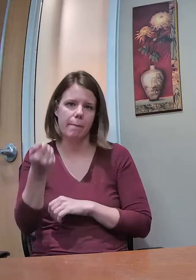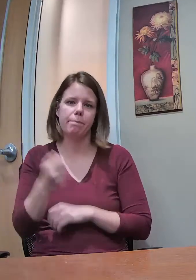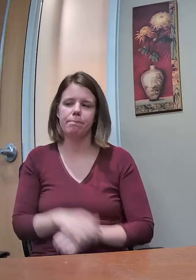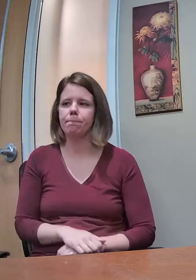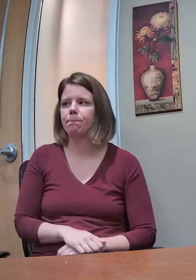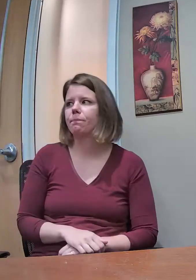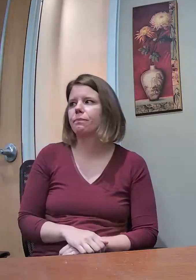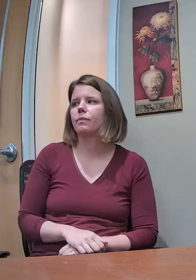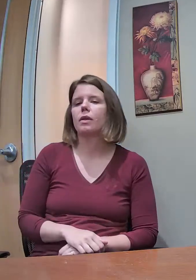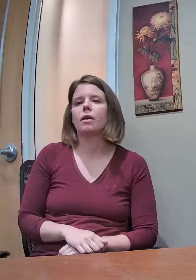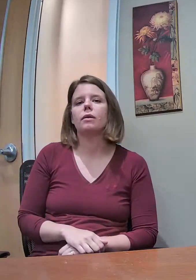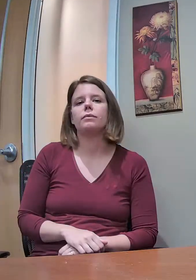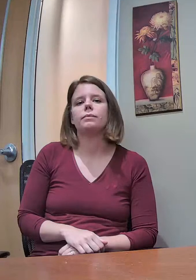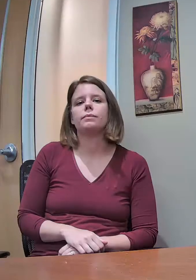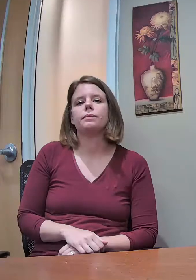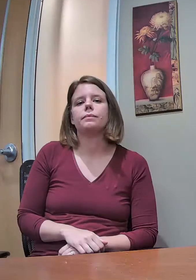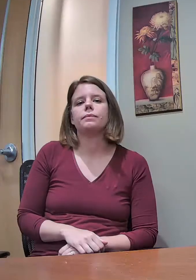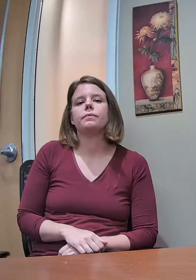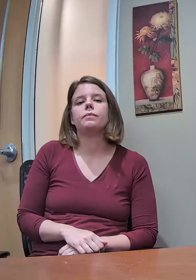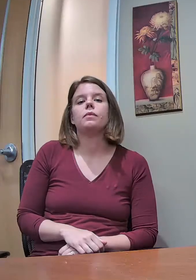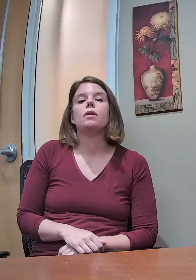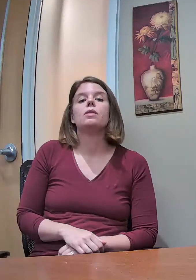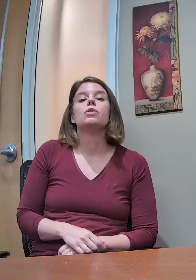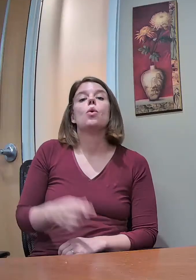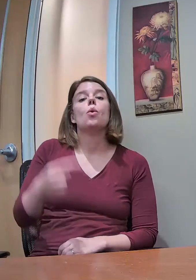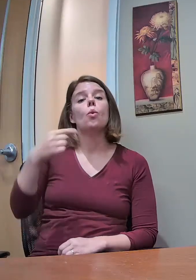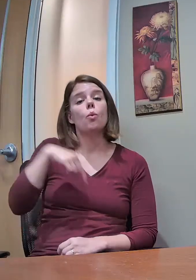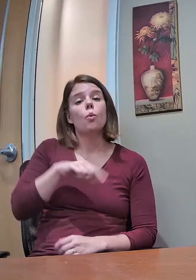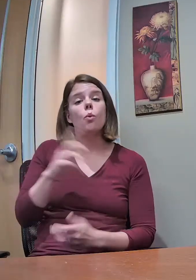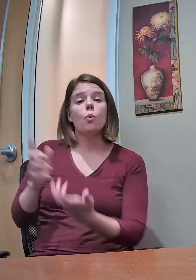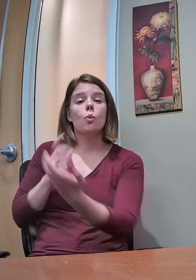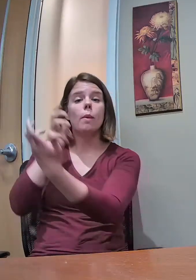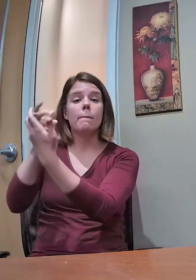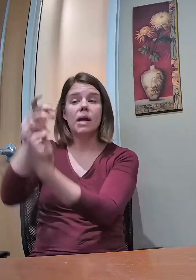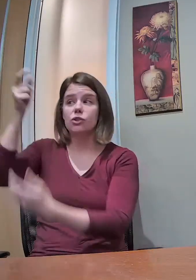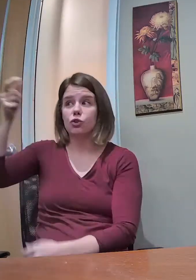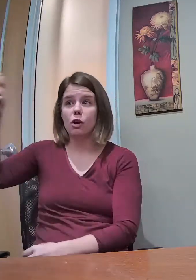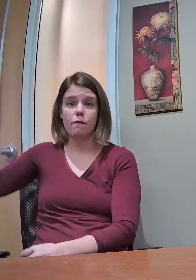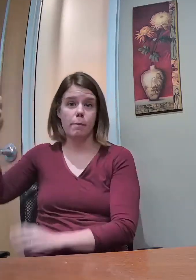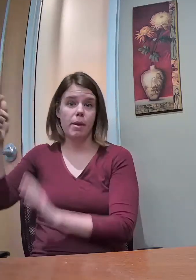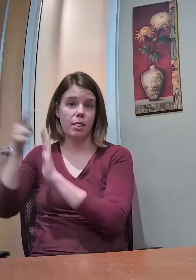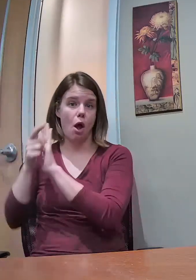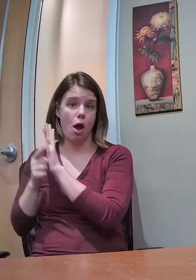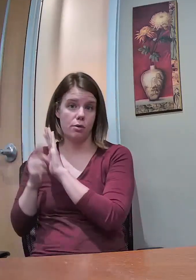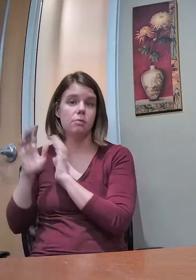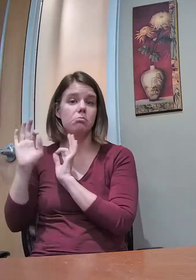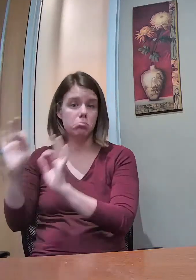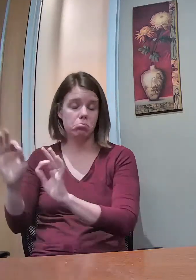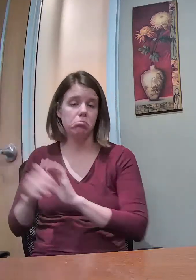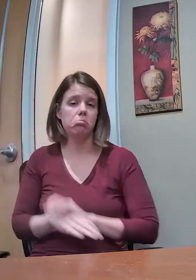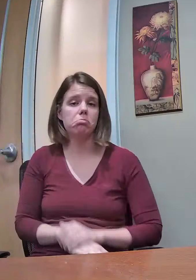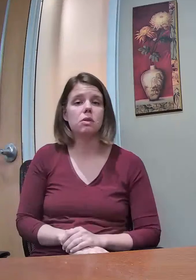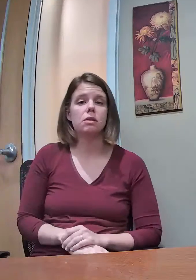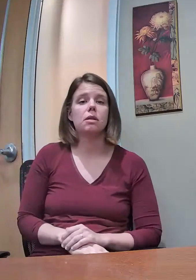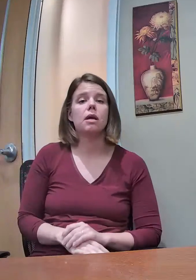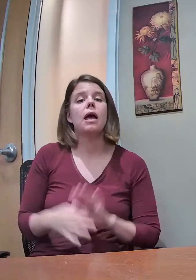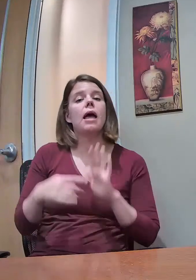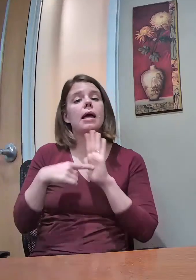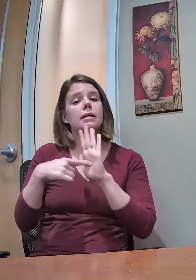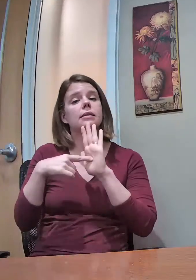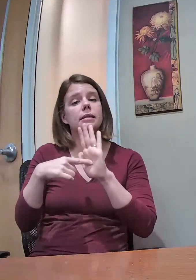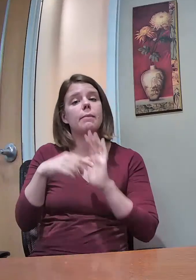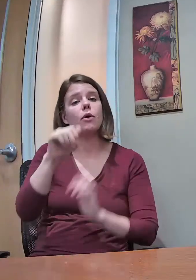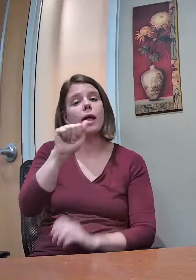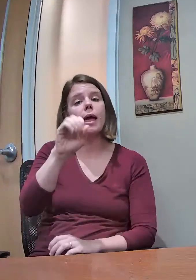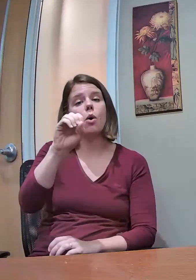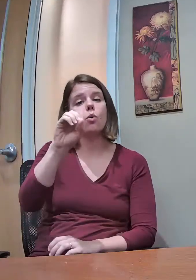We do strive to meet the laws such as Accessibility for Ontarians with Disability Act. So if